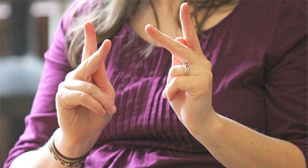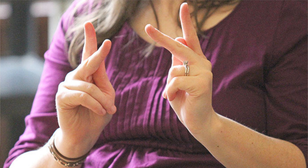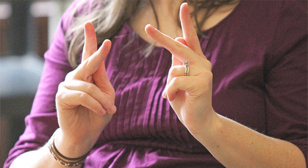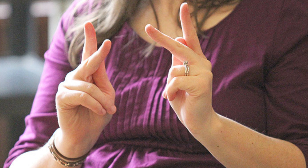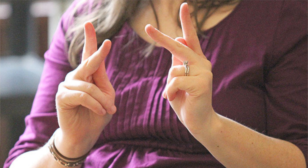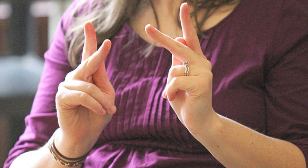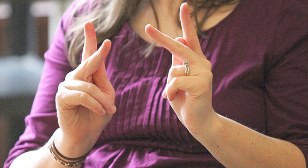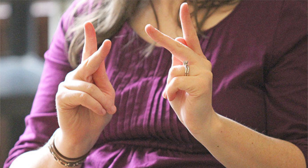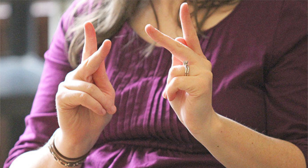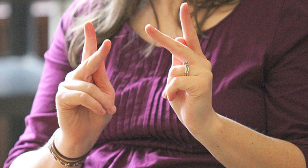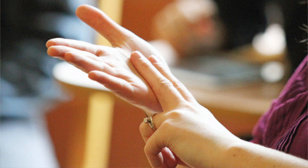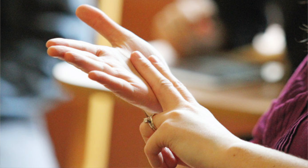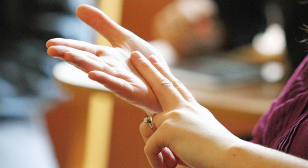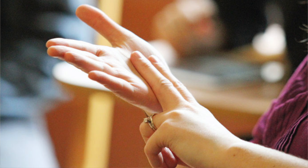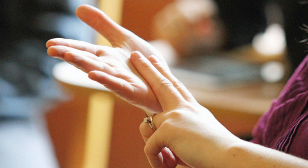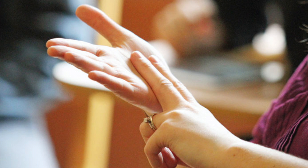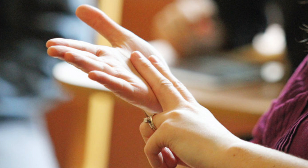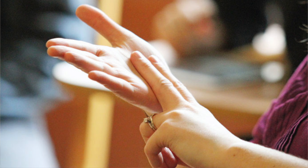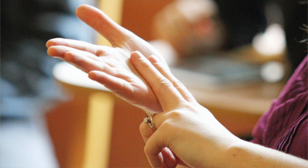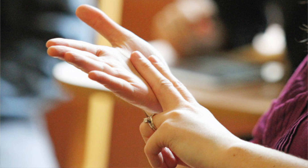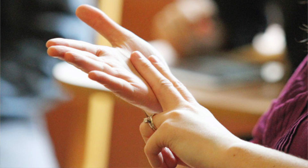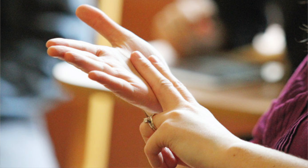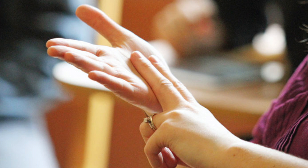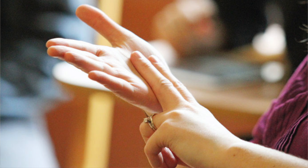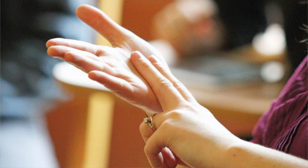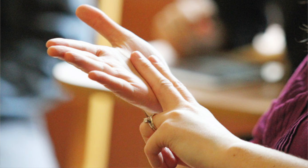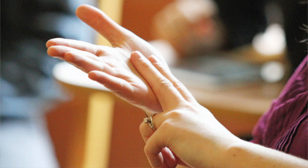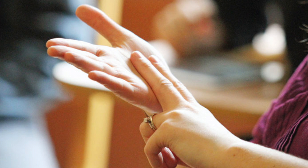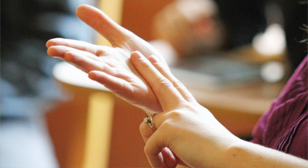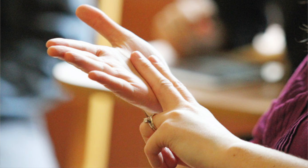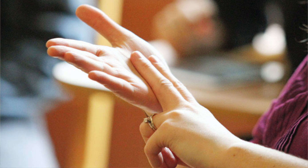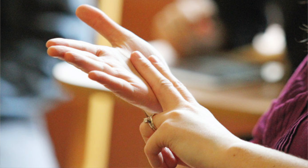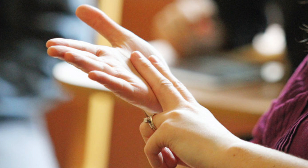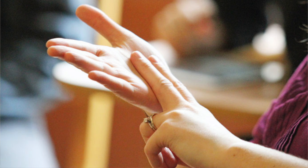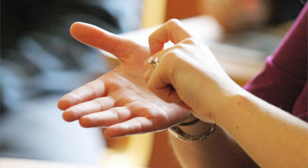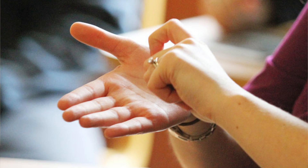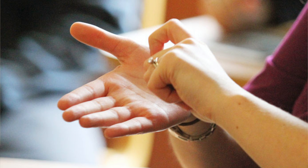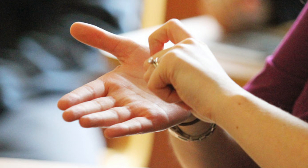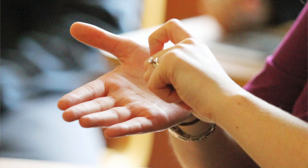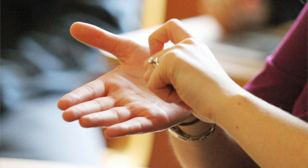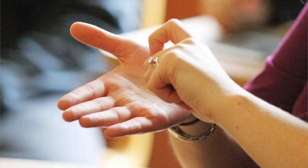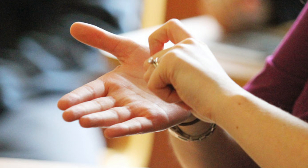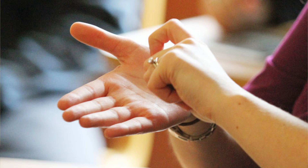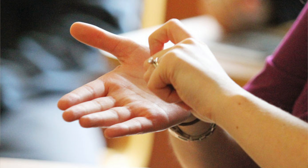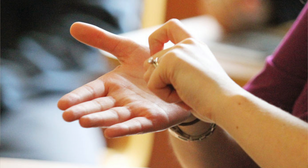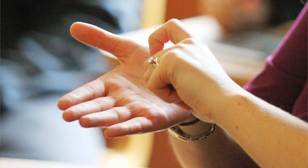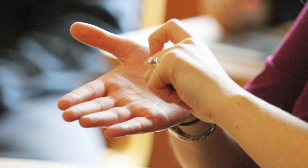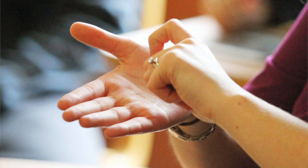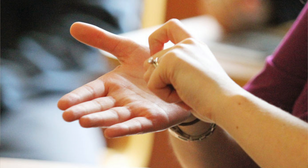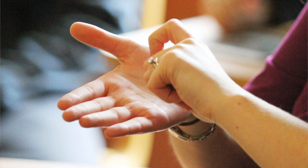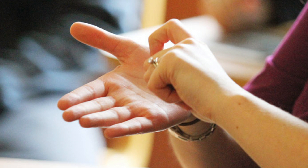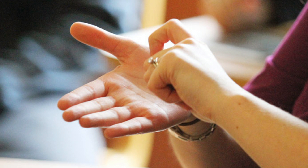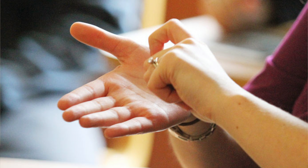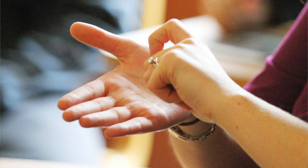American Sign Language, there's been, due to some various historical causes, there's a lot of variation in how people sign and